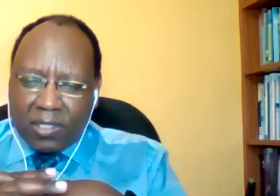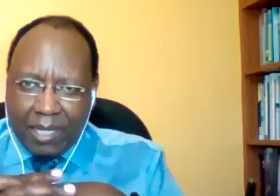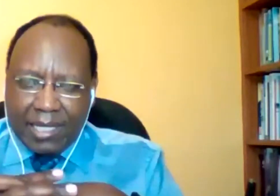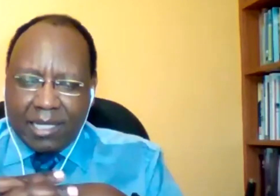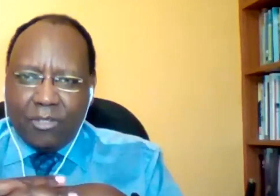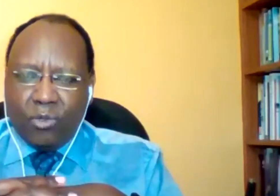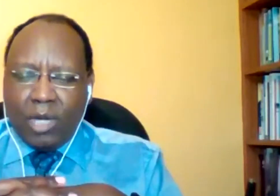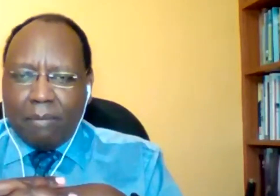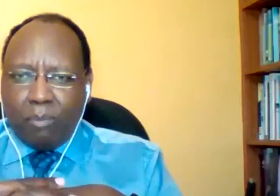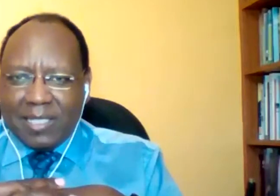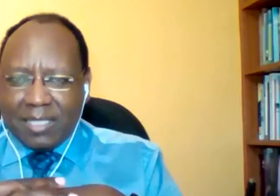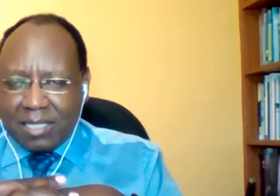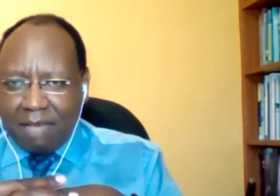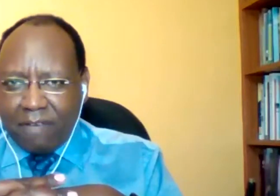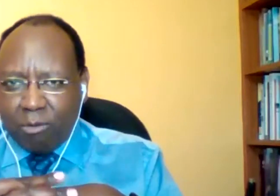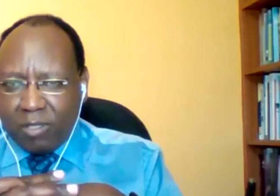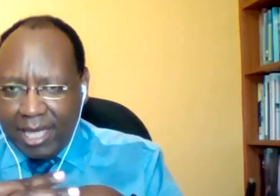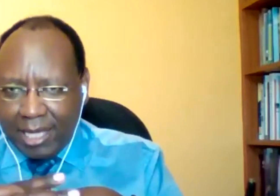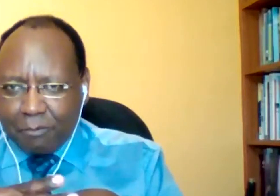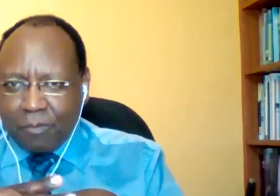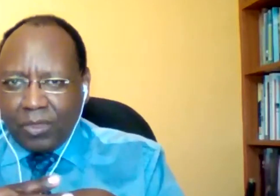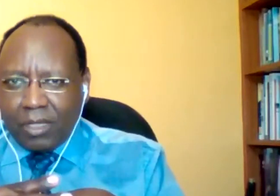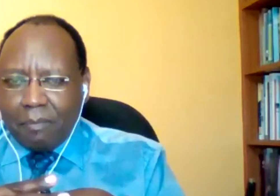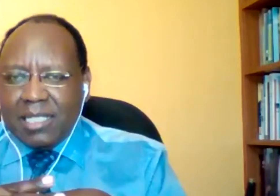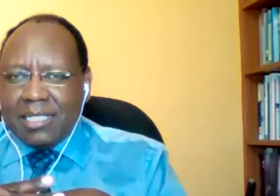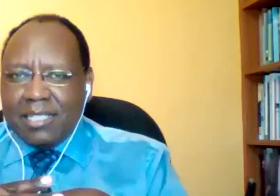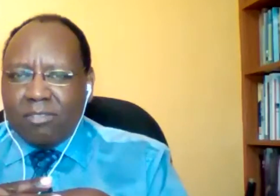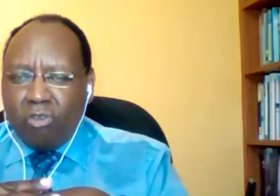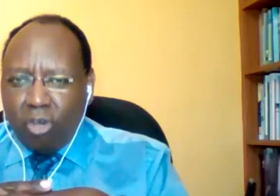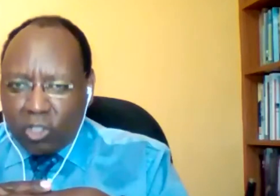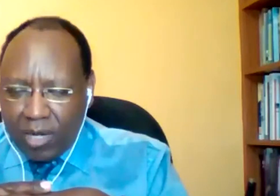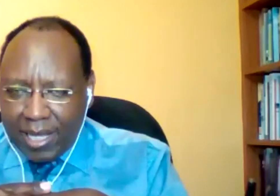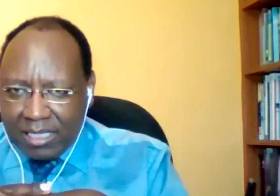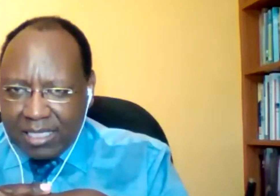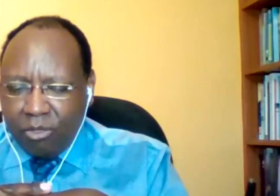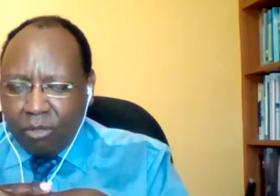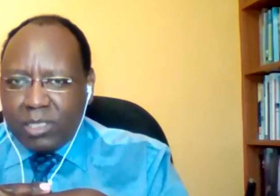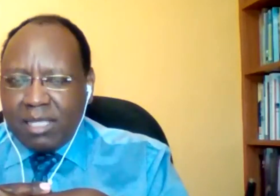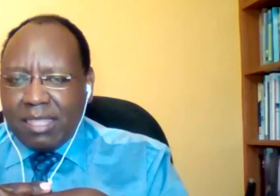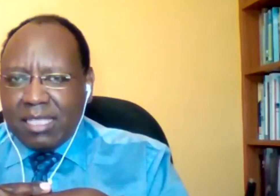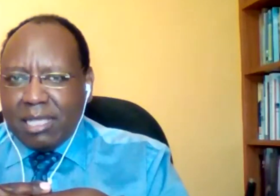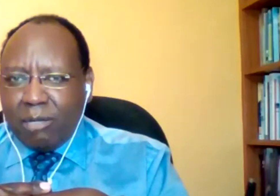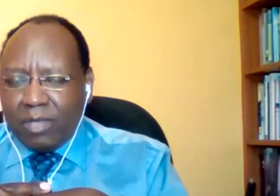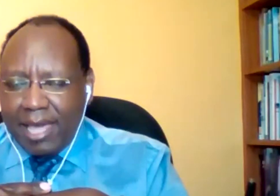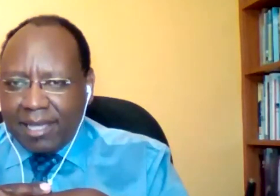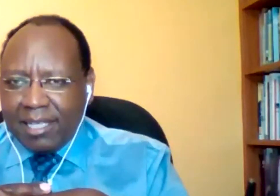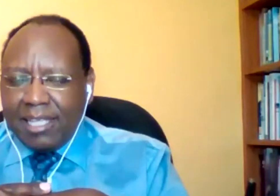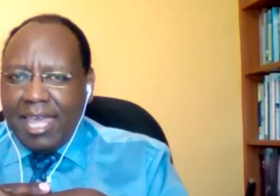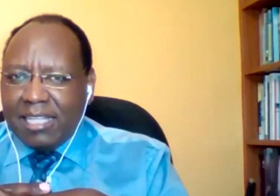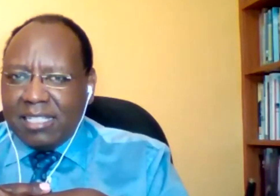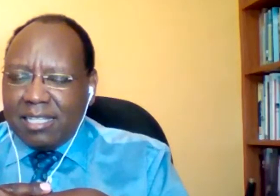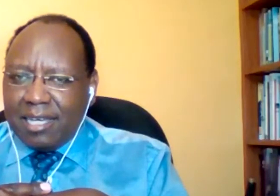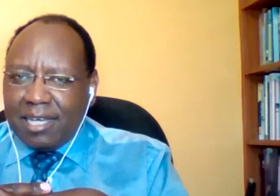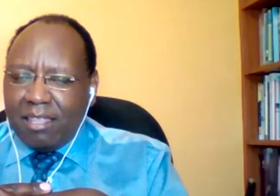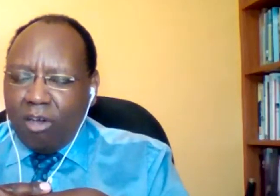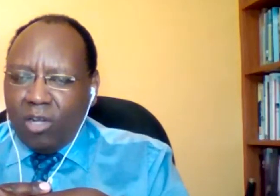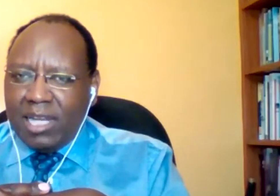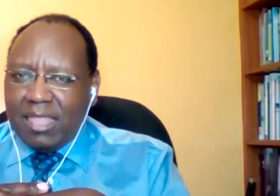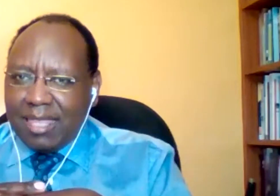RTL, which means ready to learn. So let me see, is there at least